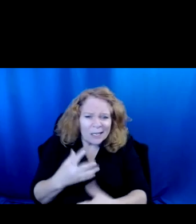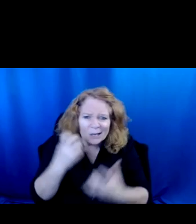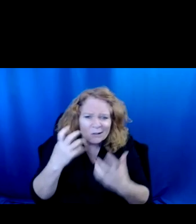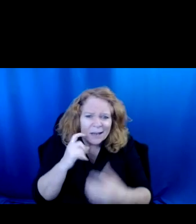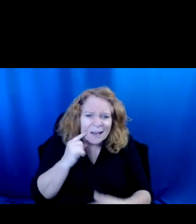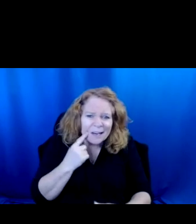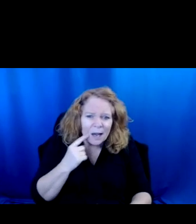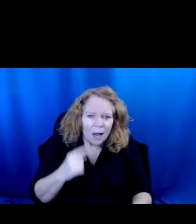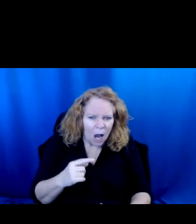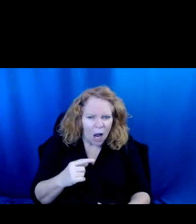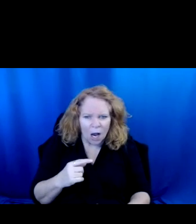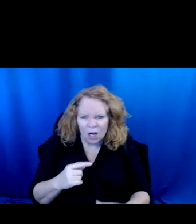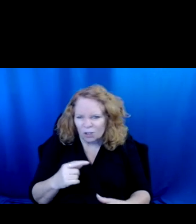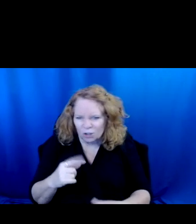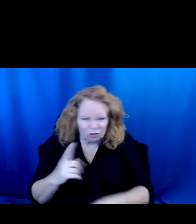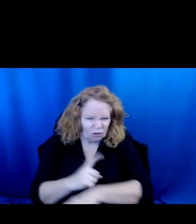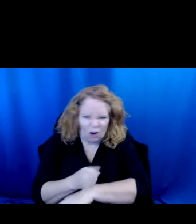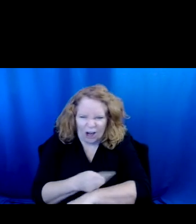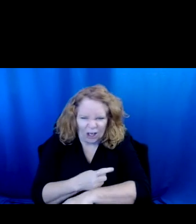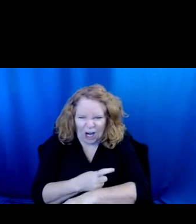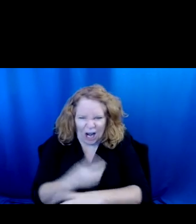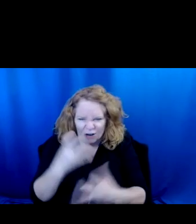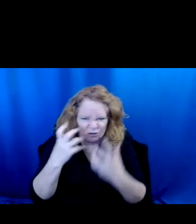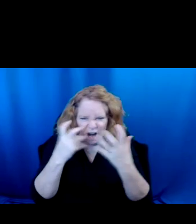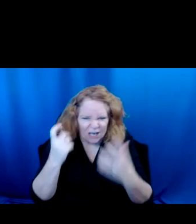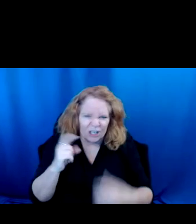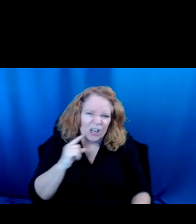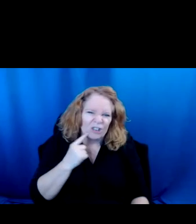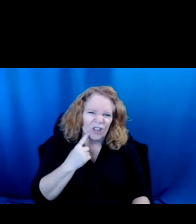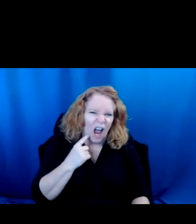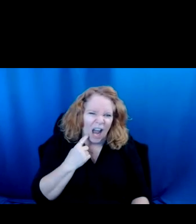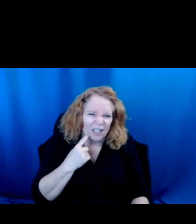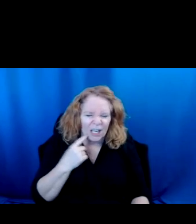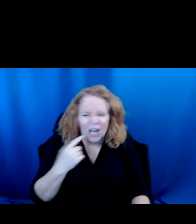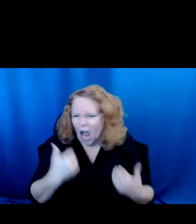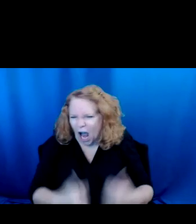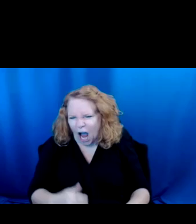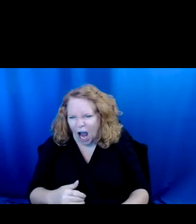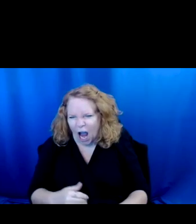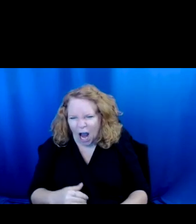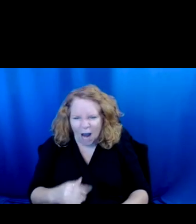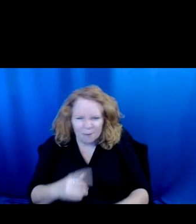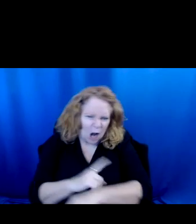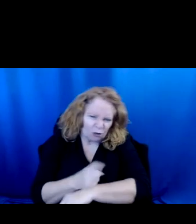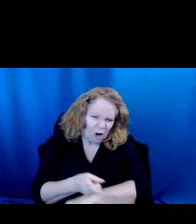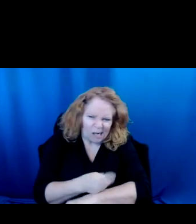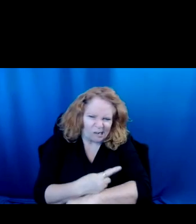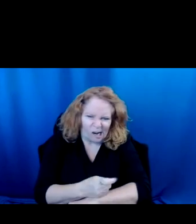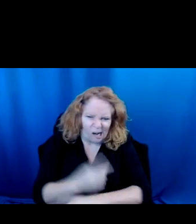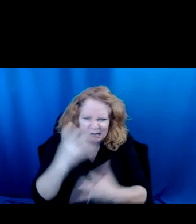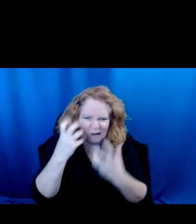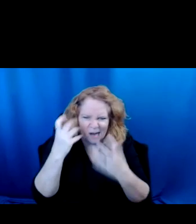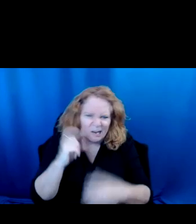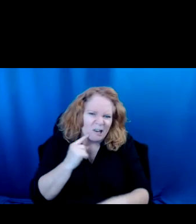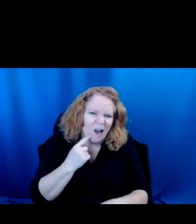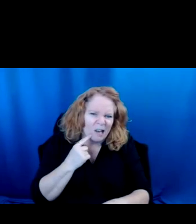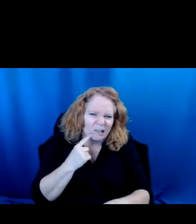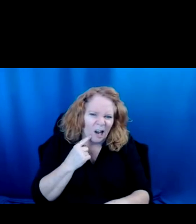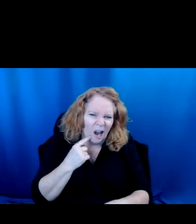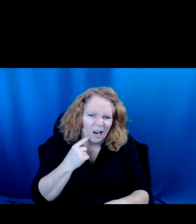"Creaky Cranky Candy here. I'm Creaky Cranky Candy. Creaky Cranky